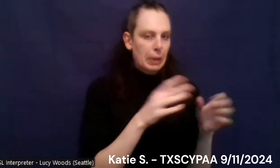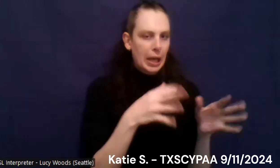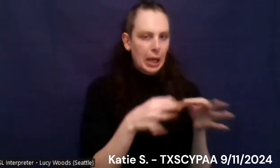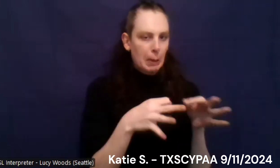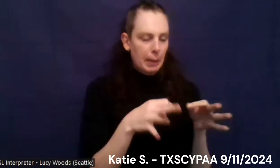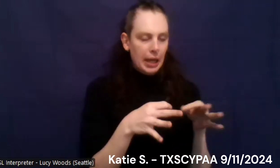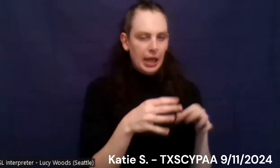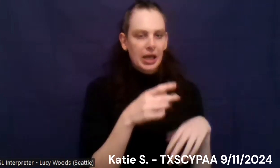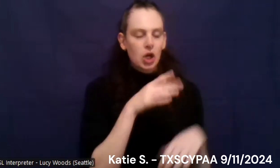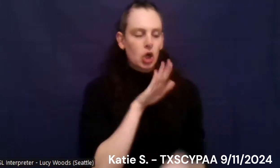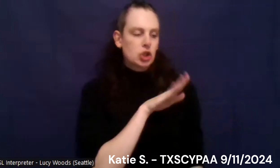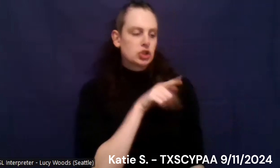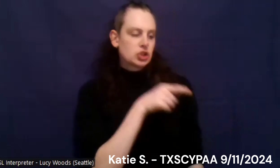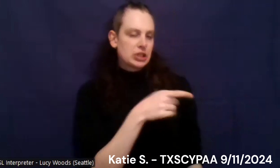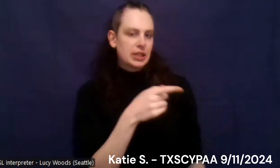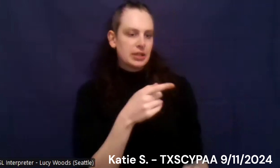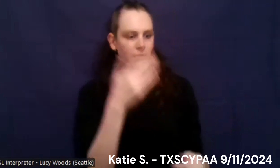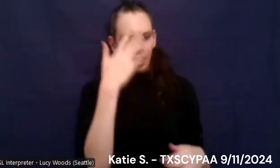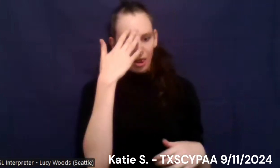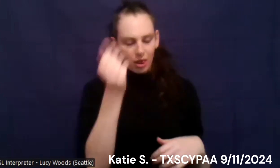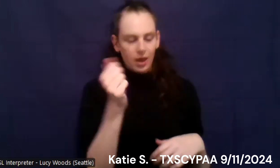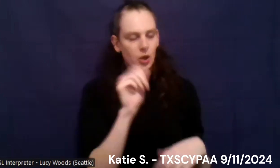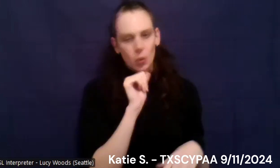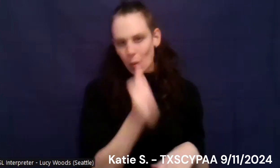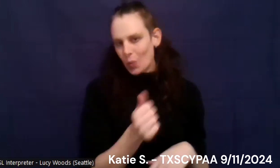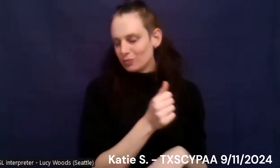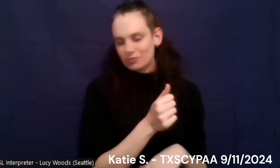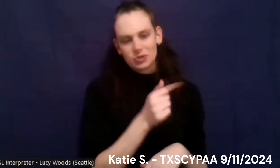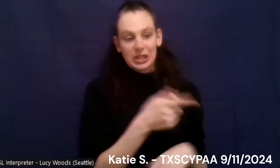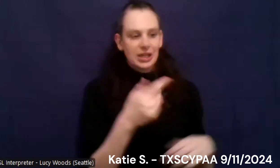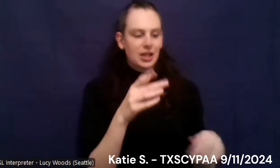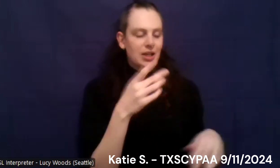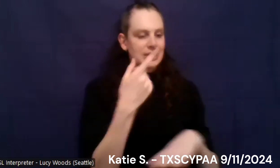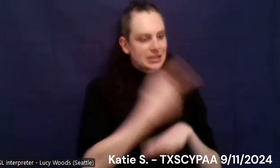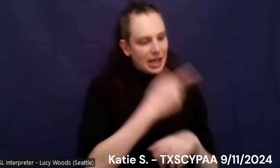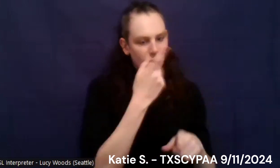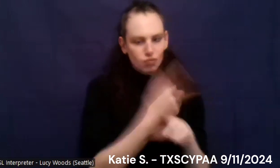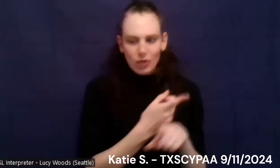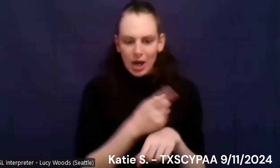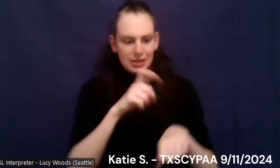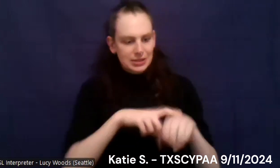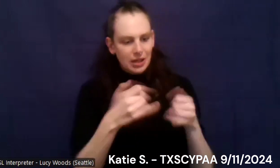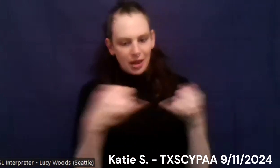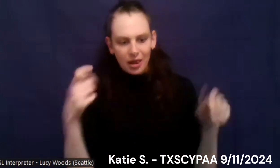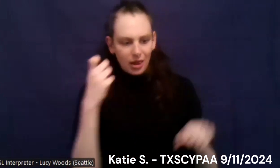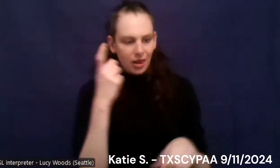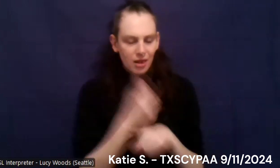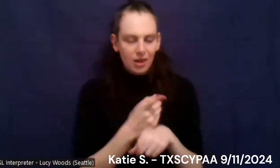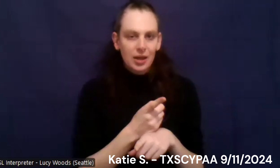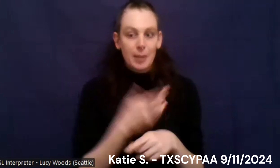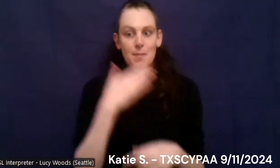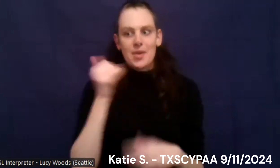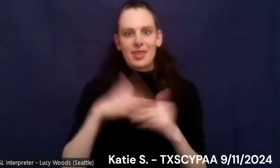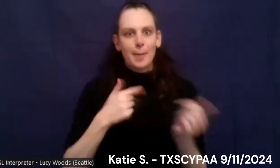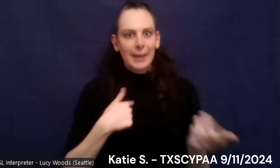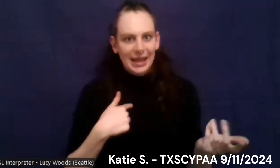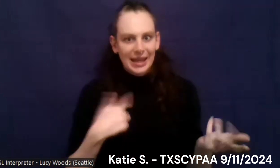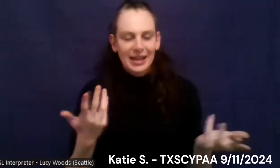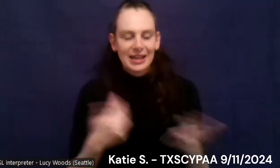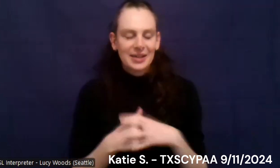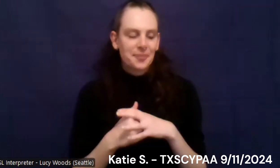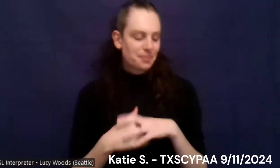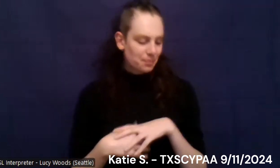Like she got dates down, she got a timeline down, like questionably better than me.